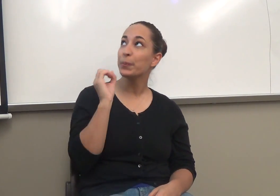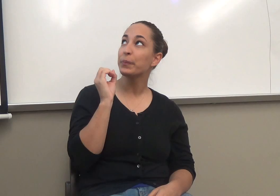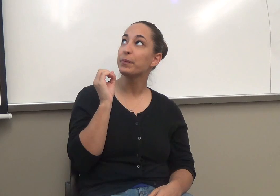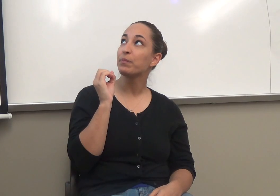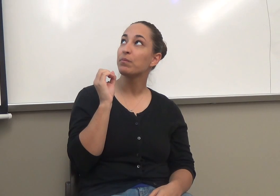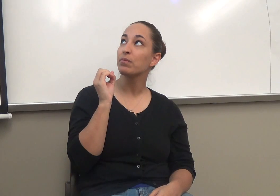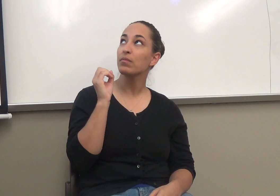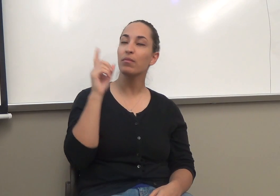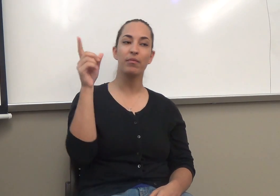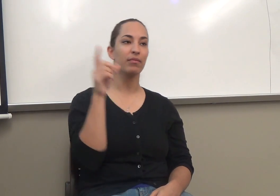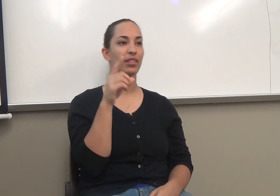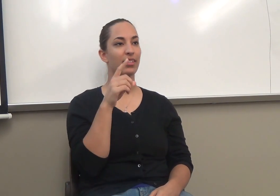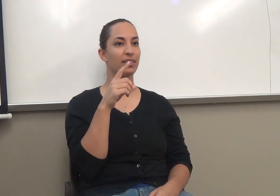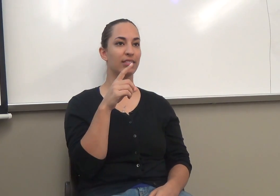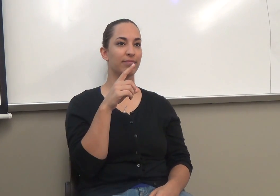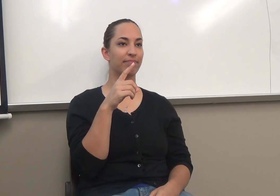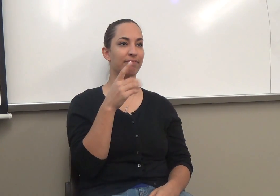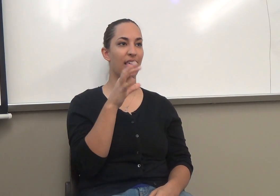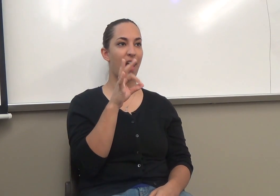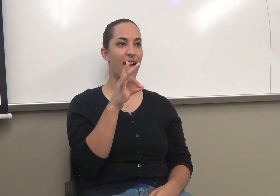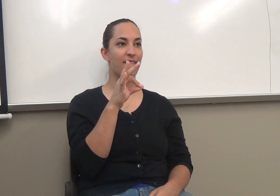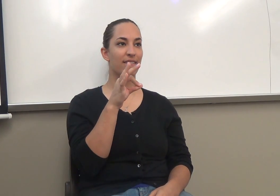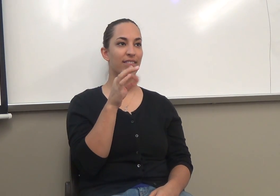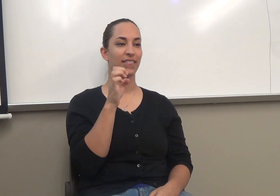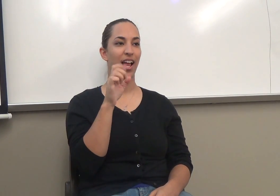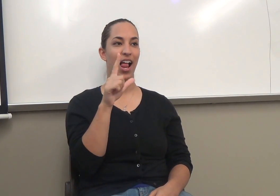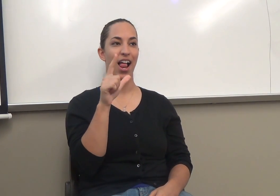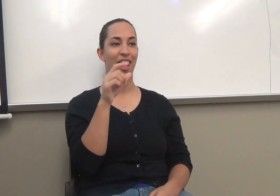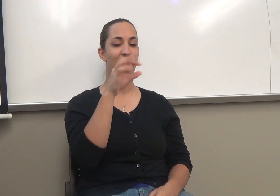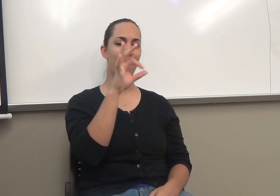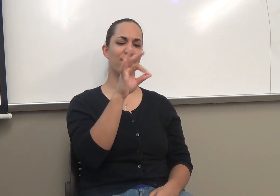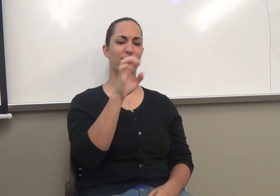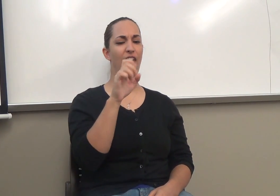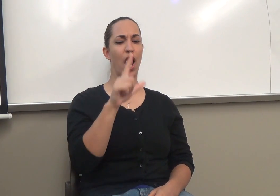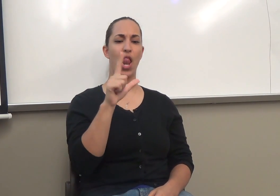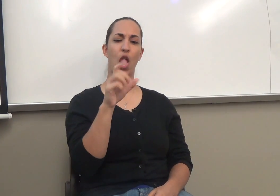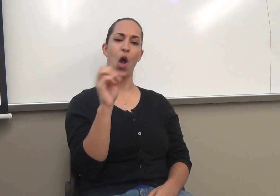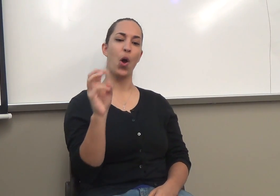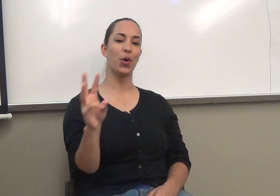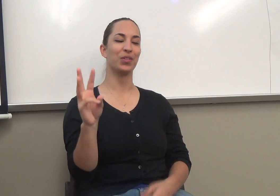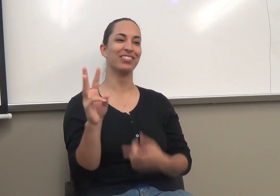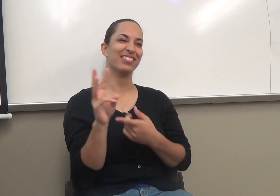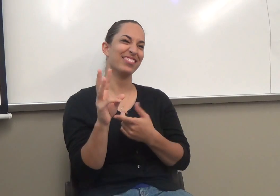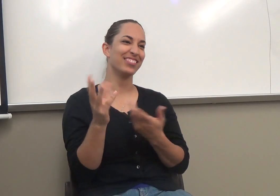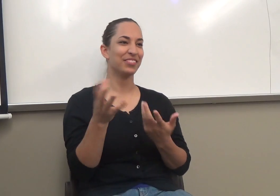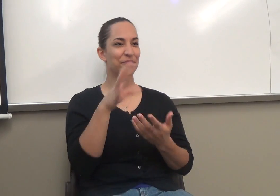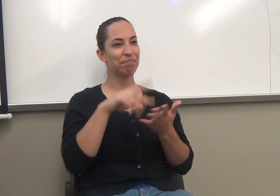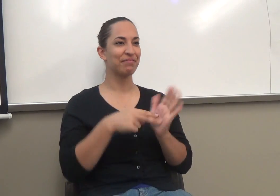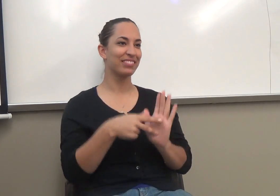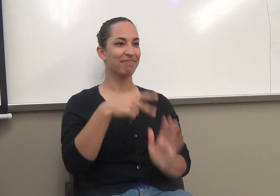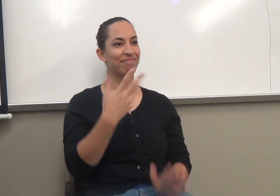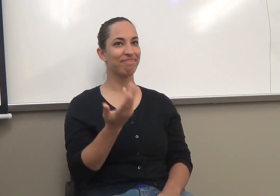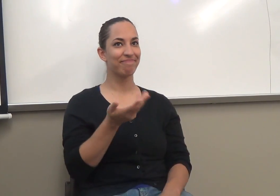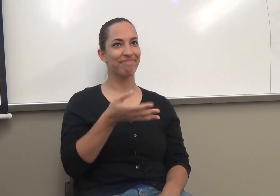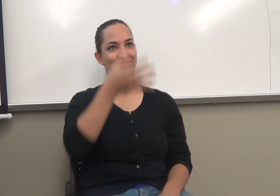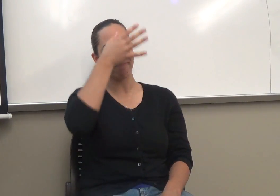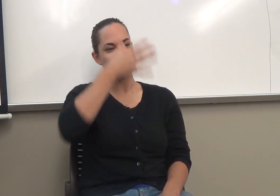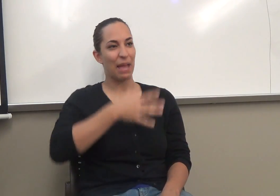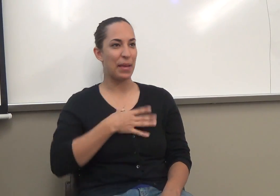a fellow, I don't know whether you want to use that, that's guys, but it could also be, you